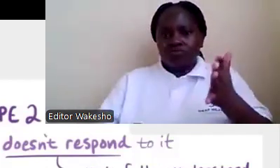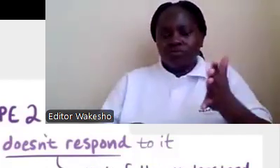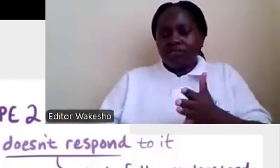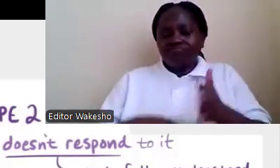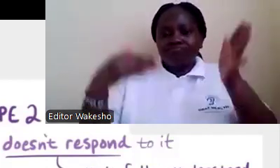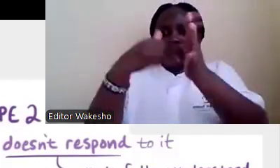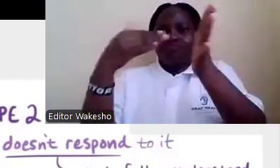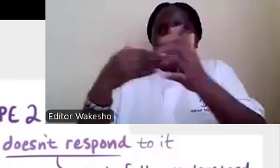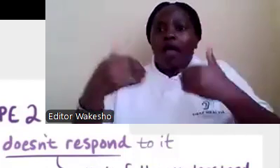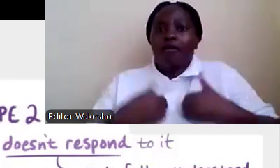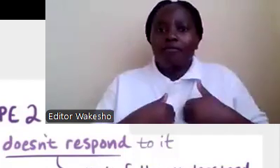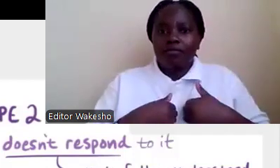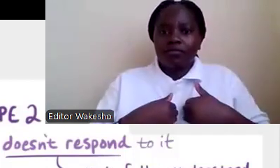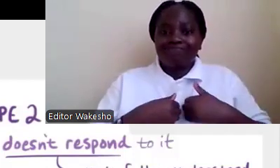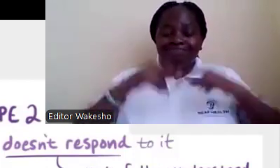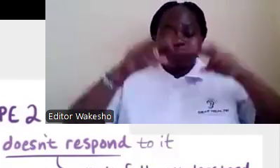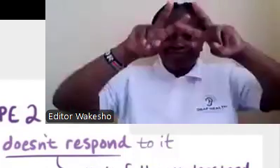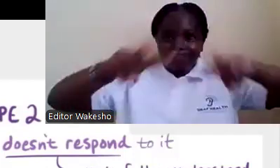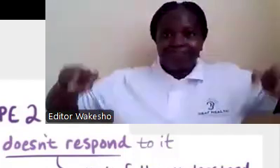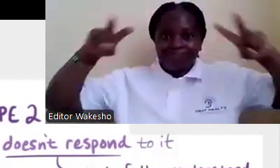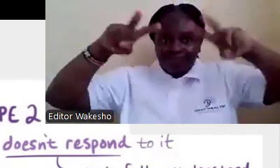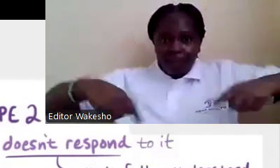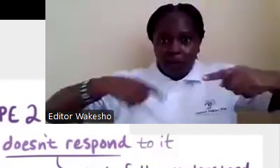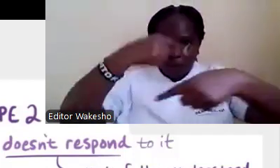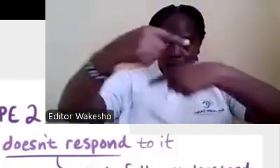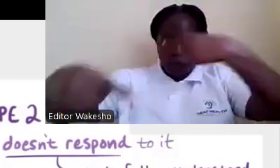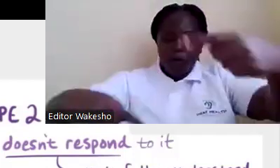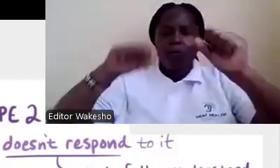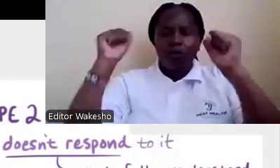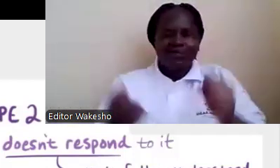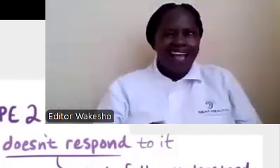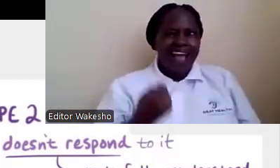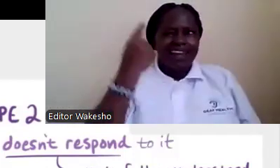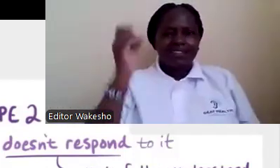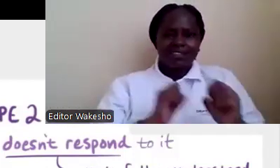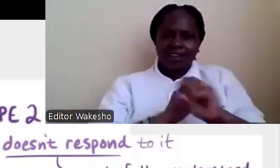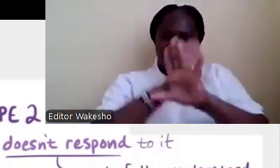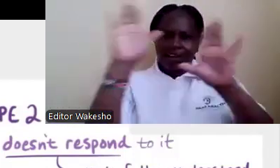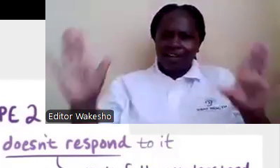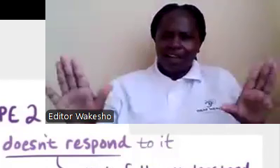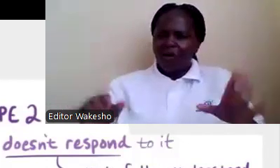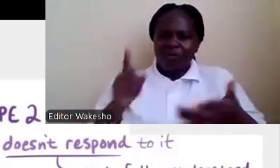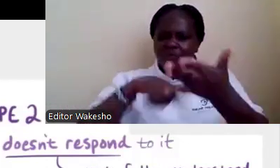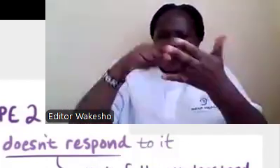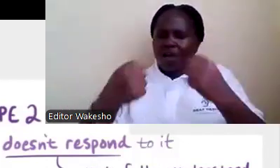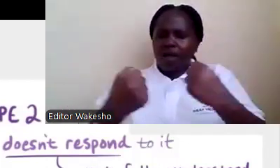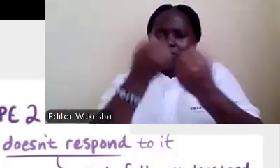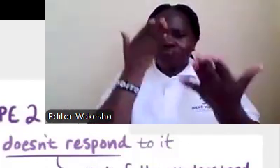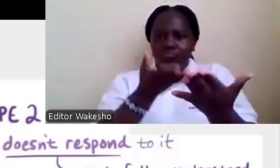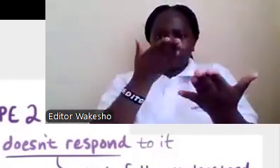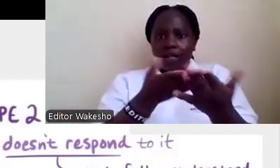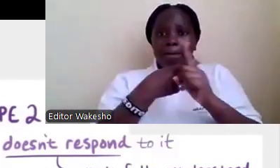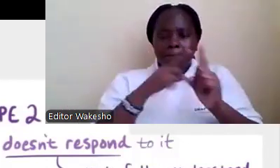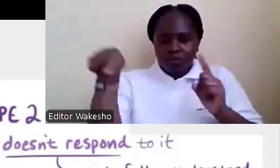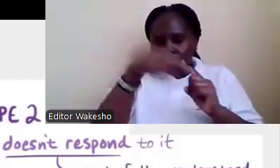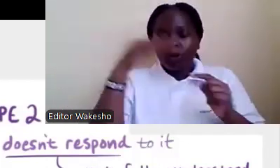So research is still ongoing to get a better understanding of exactly what happens. But what we know for sure is